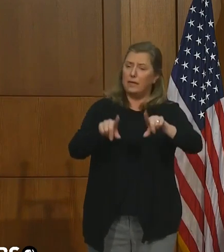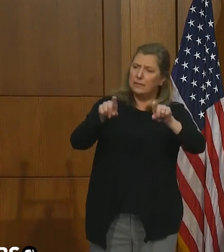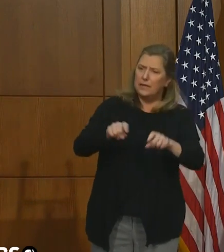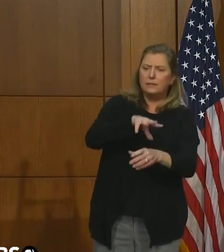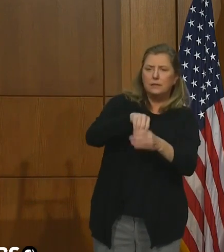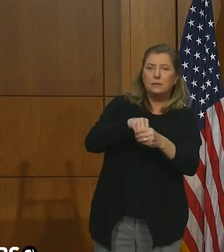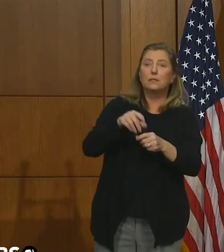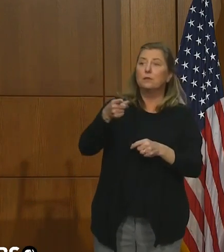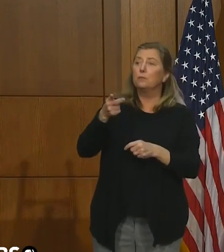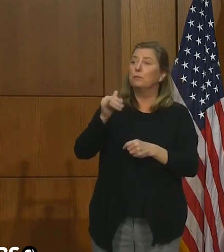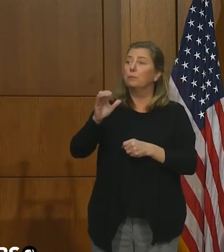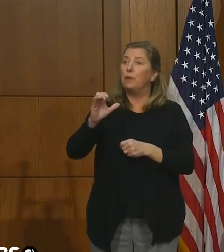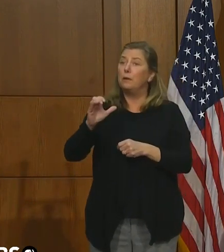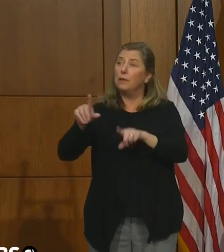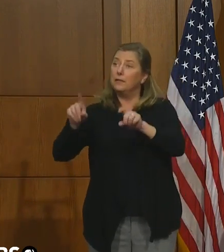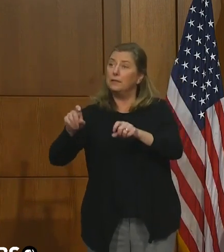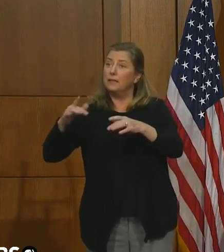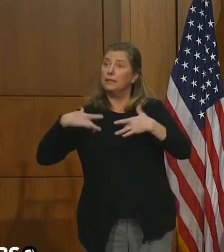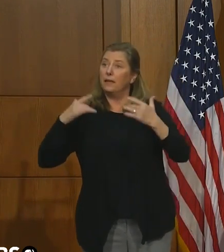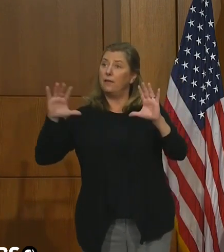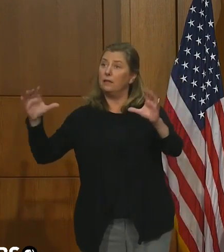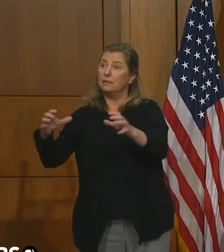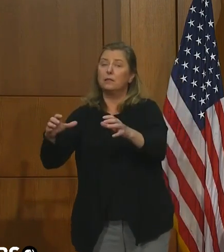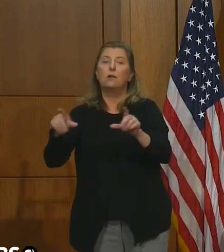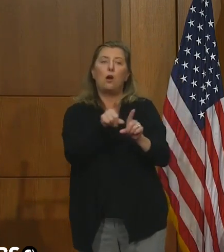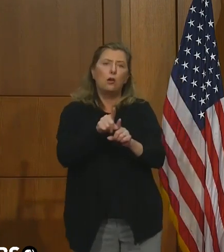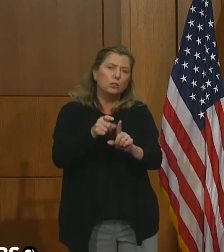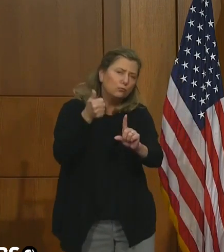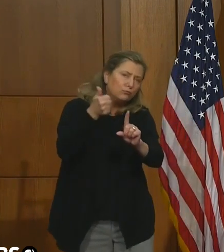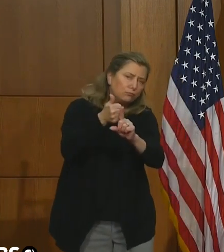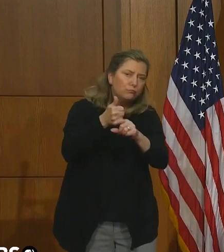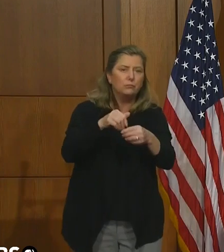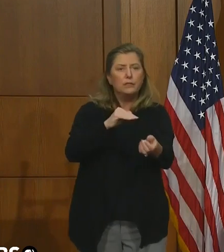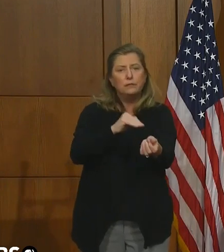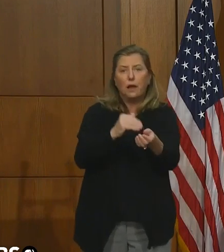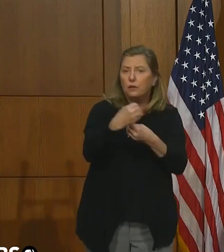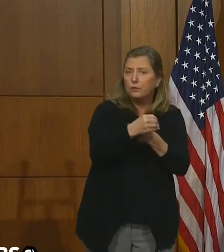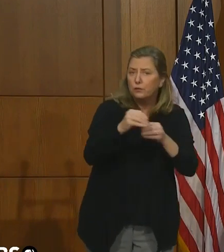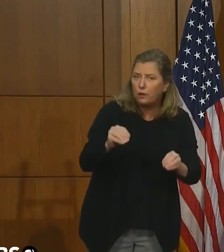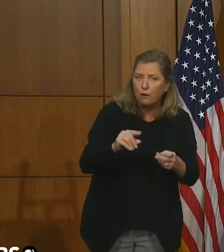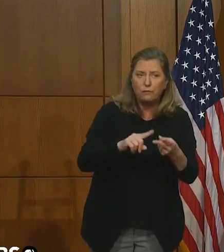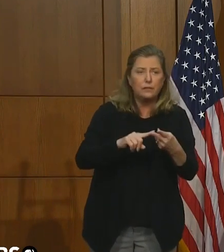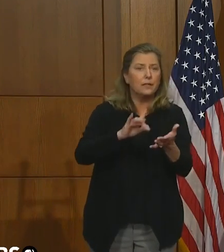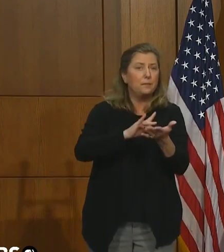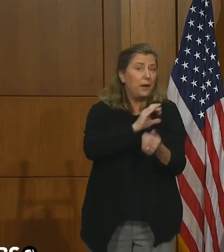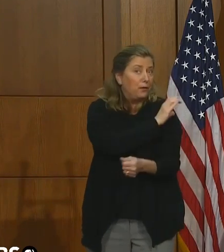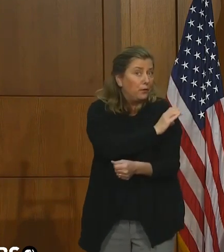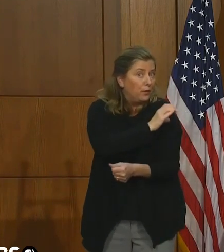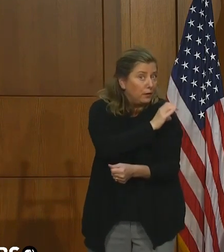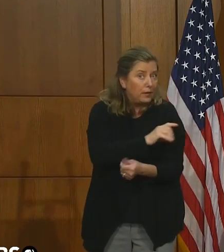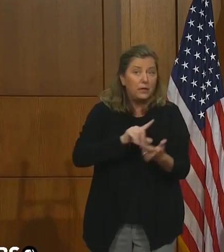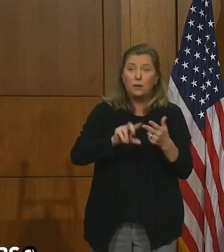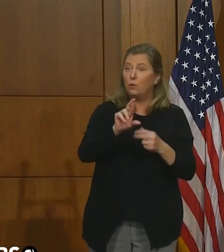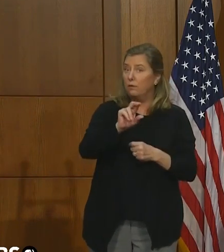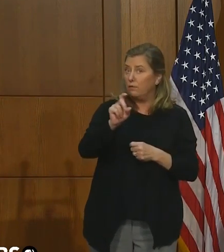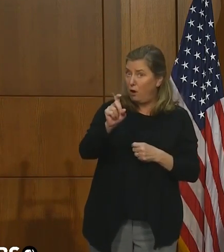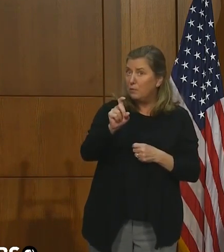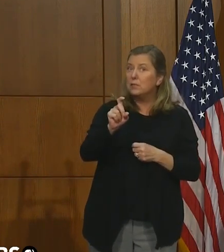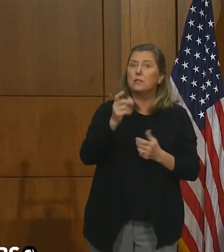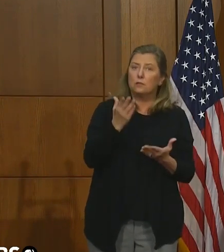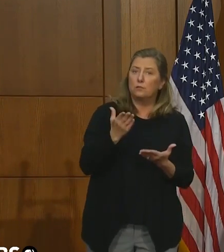of public testing events and tests that you can get at your doctor's office, medical clinic, or at pharmacies that